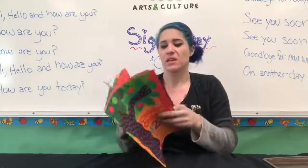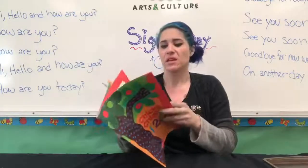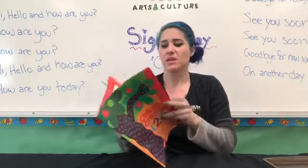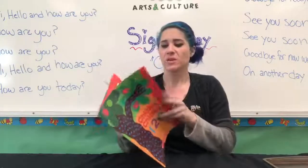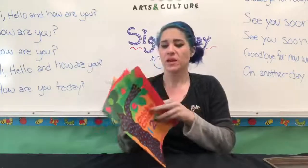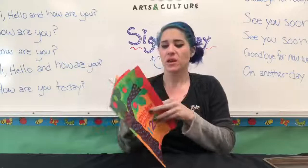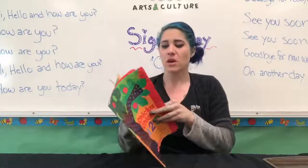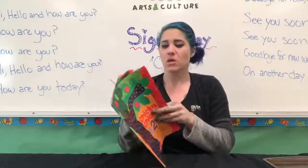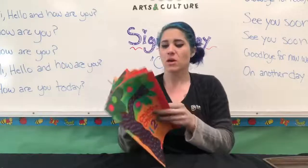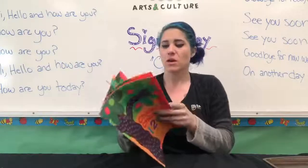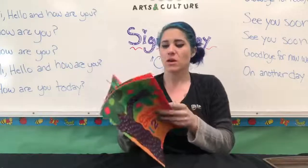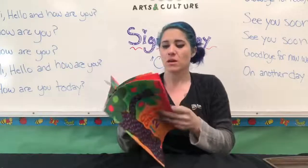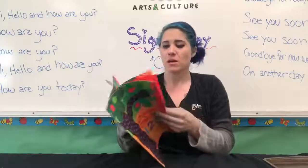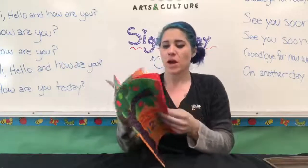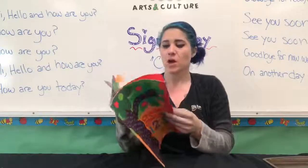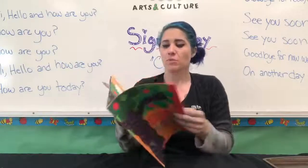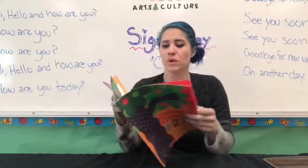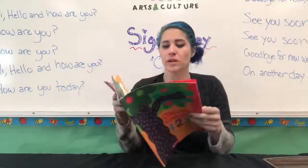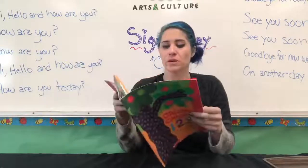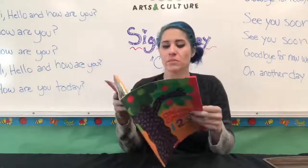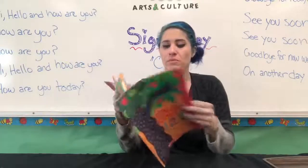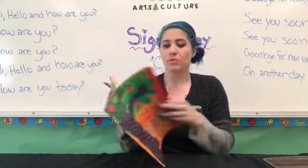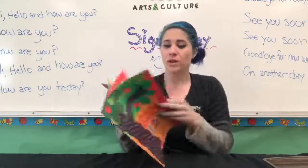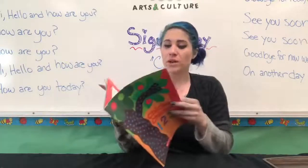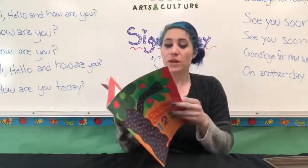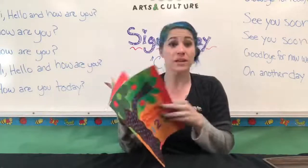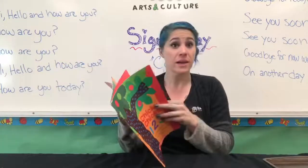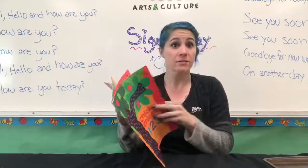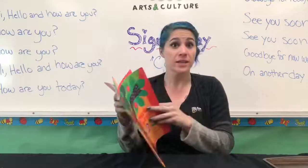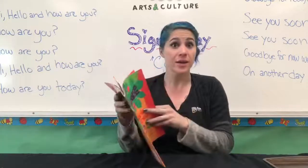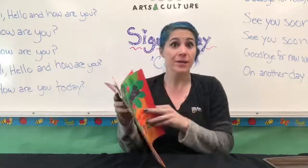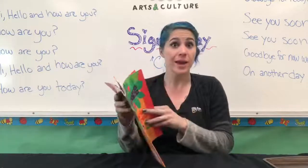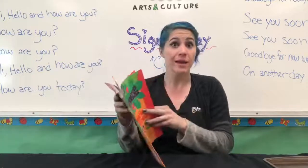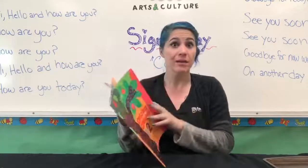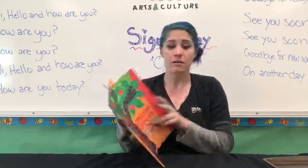Here we go. I hope you guys are pretty good at counting, okay?